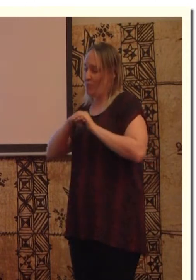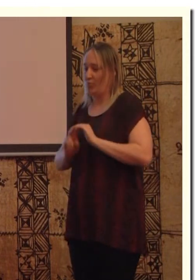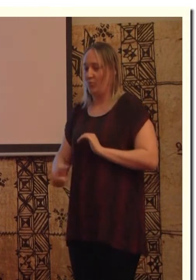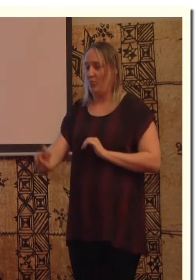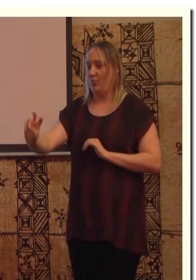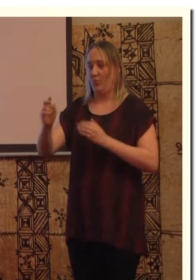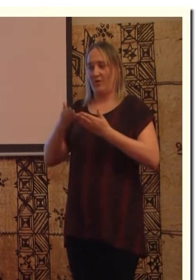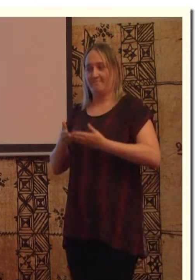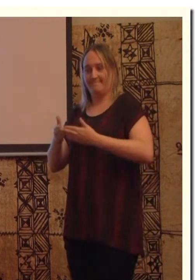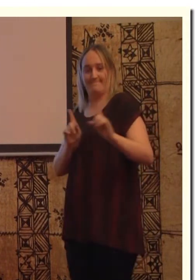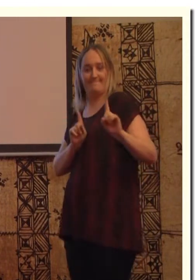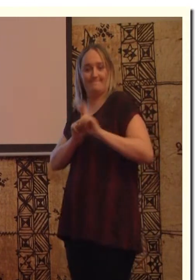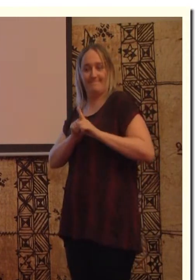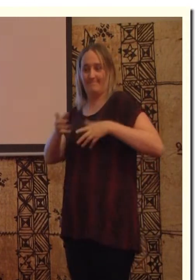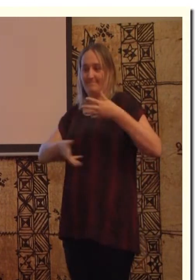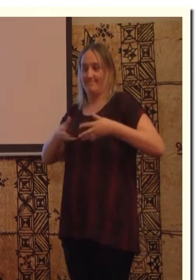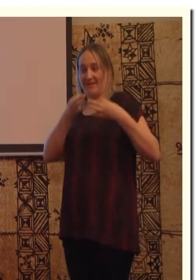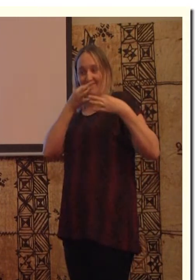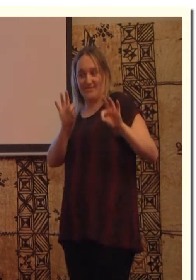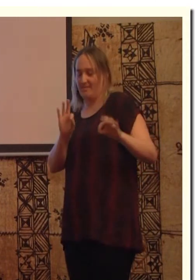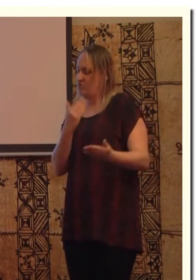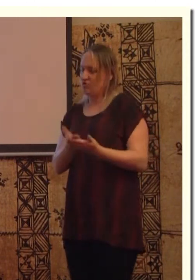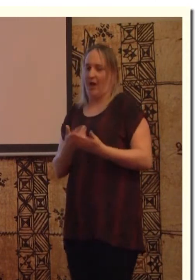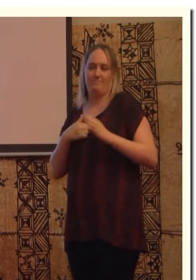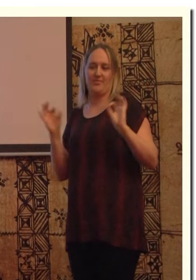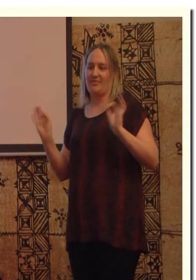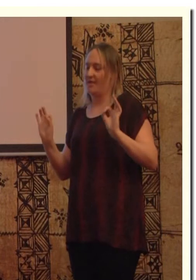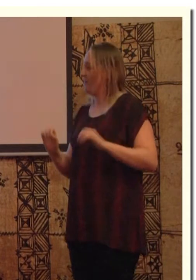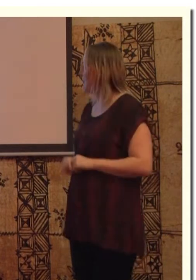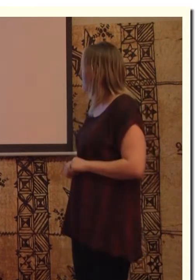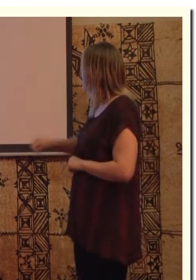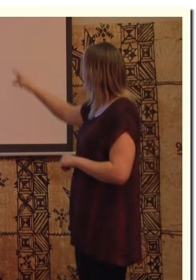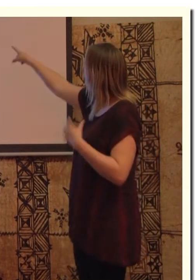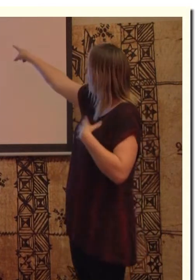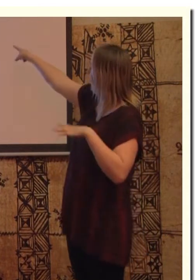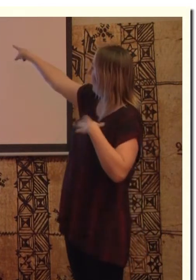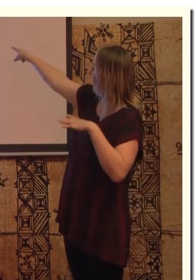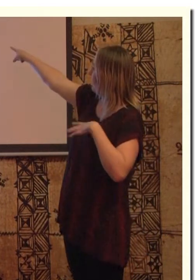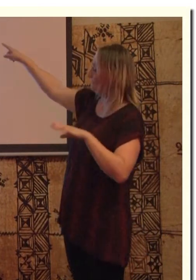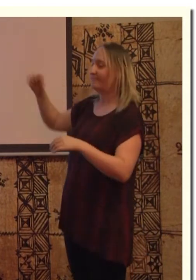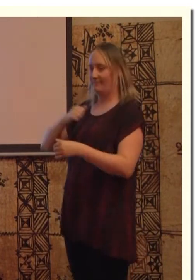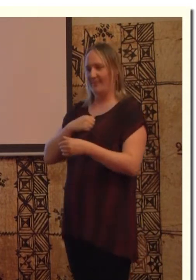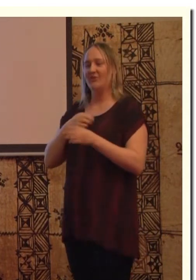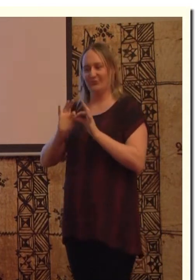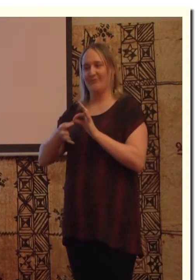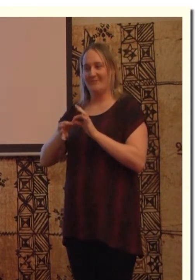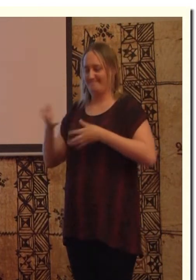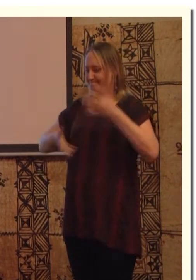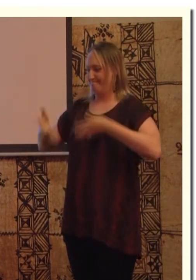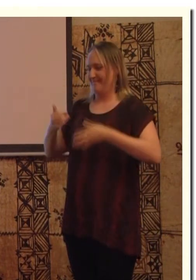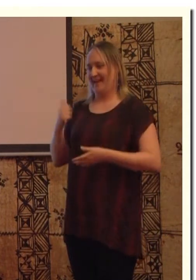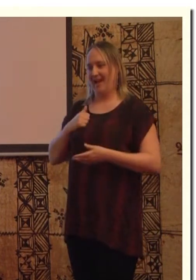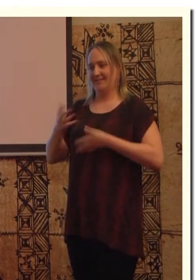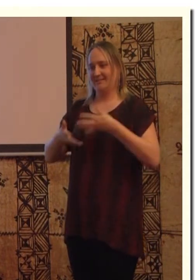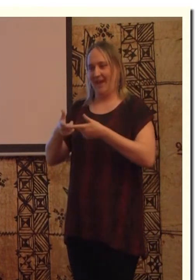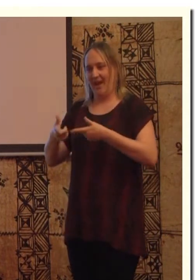tele typewriter, for me to be able to access everything. A sign language interpreter was there and it was provided free of charge. The lady